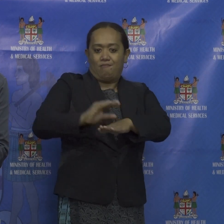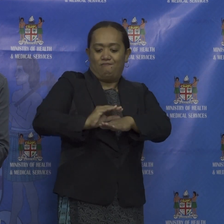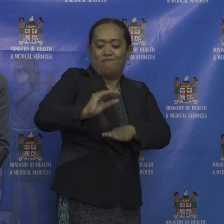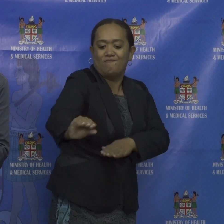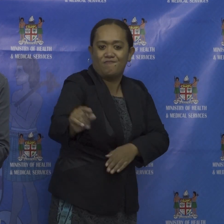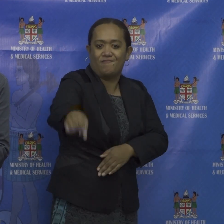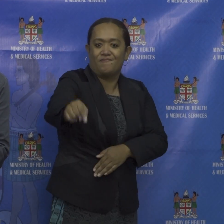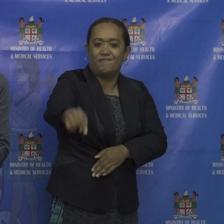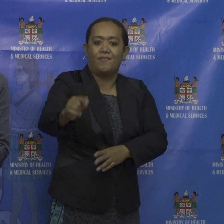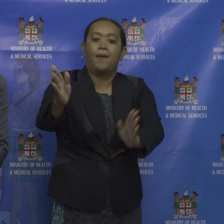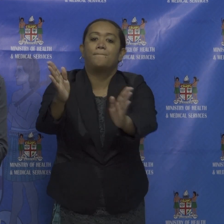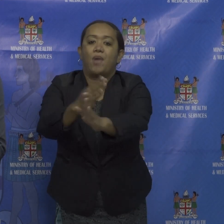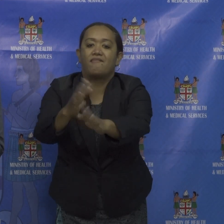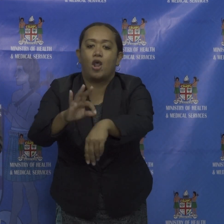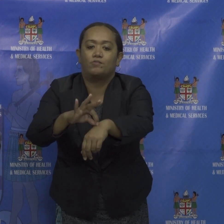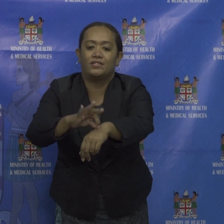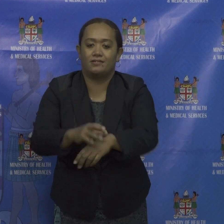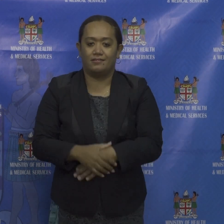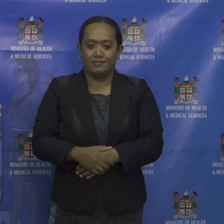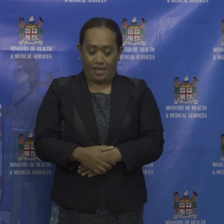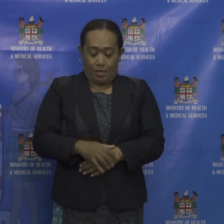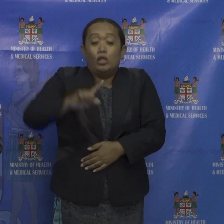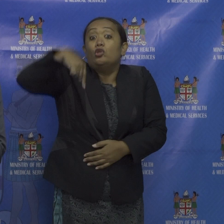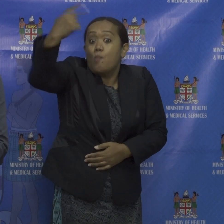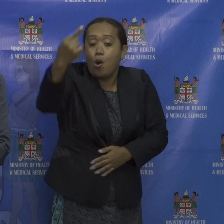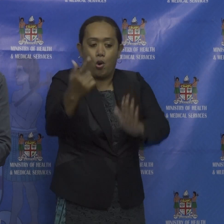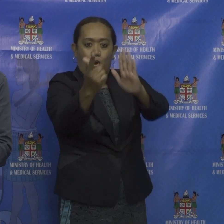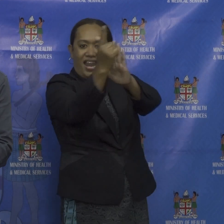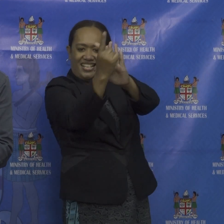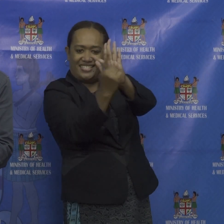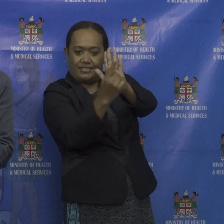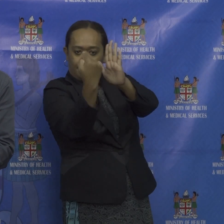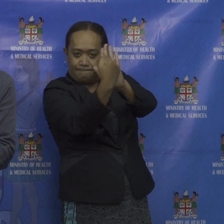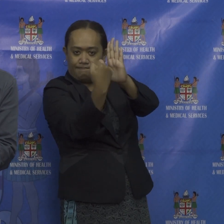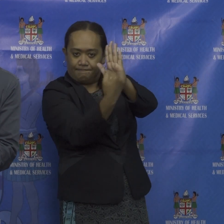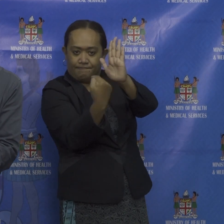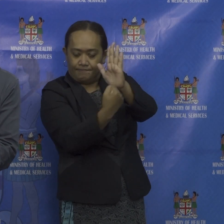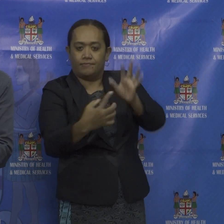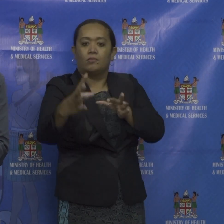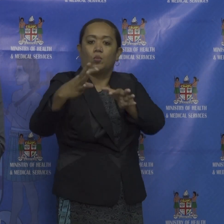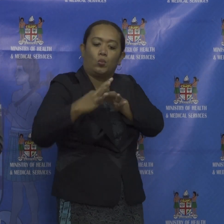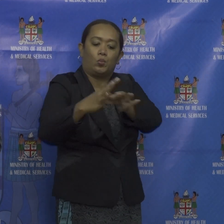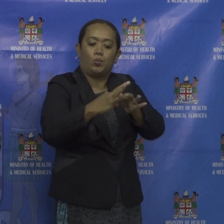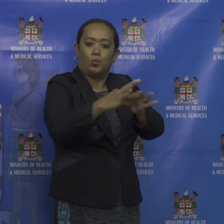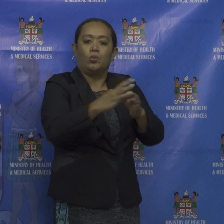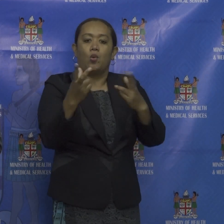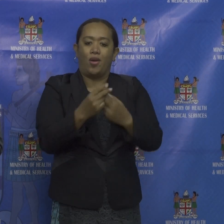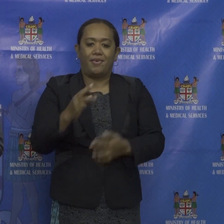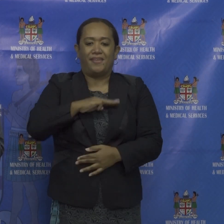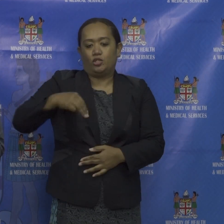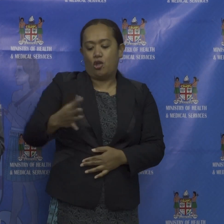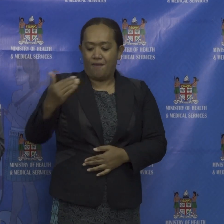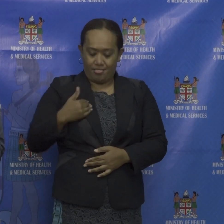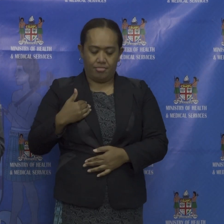people. Tomorrow we'll be announcing the names of the private doctors who have stepped up in solidarity with the ministry to ensure that